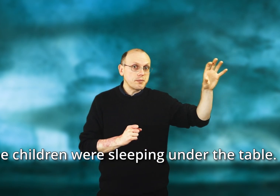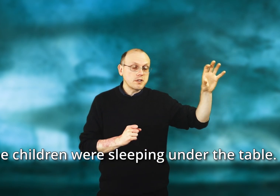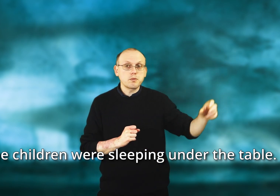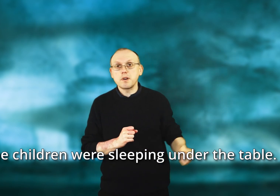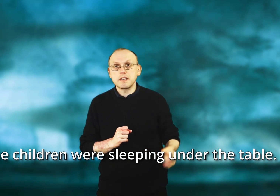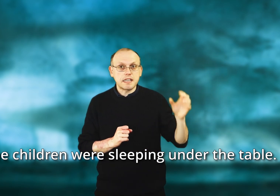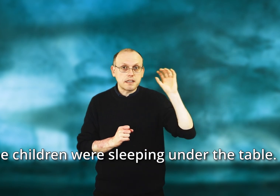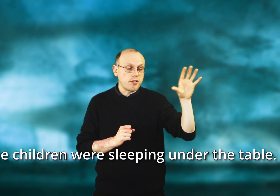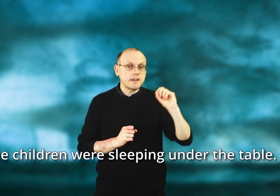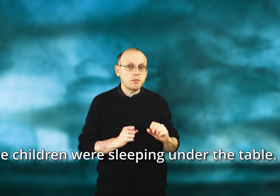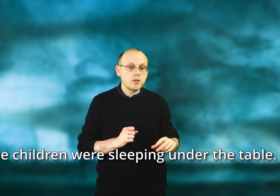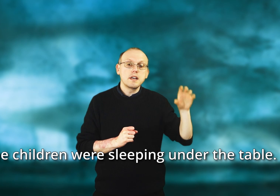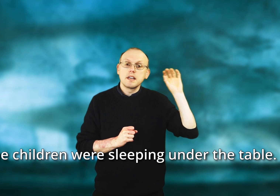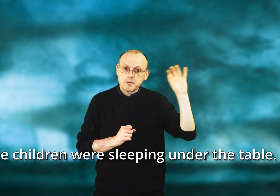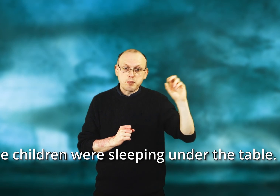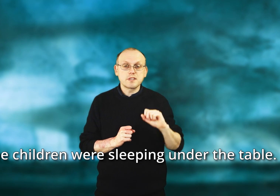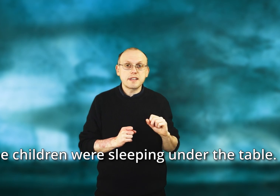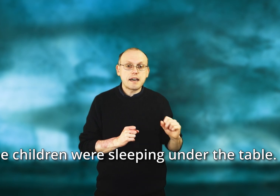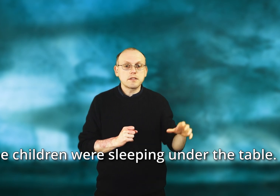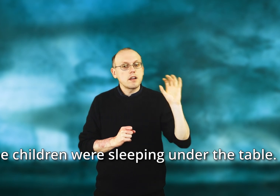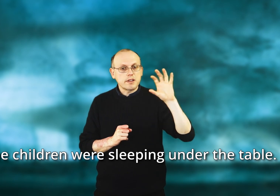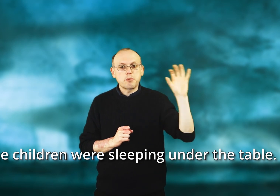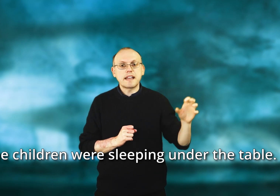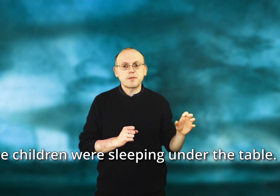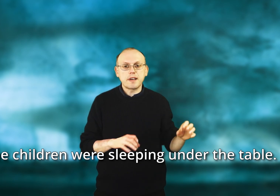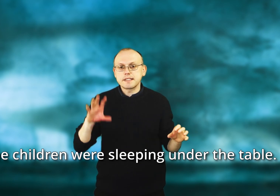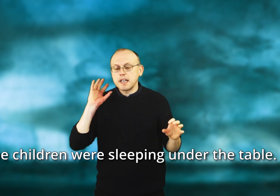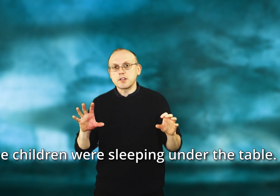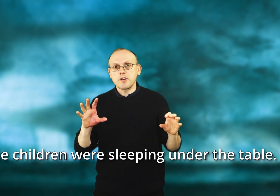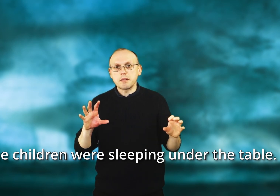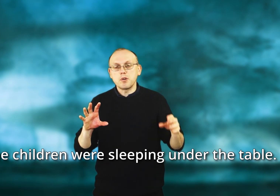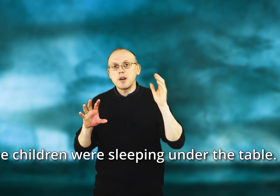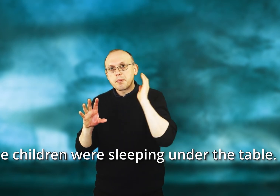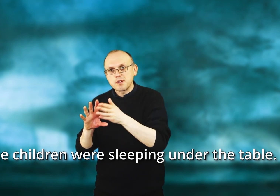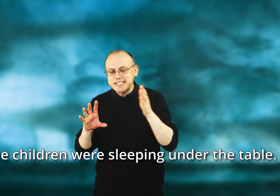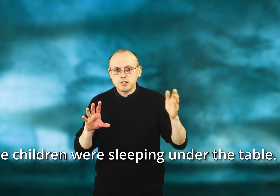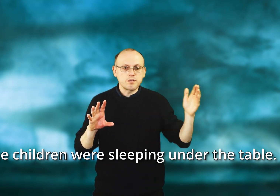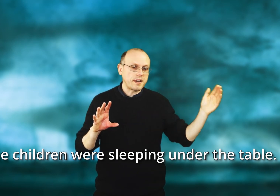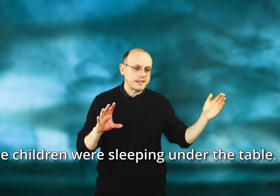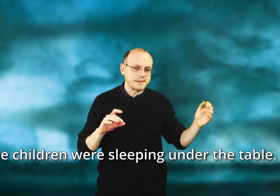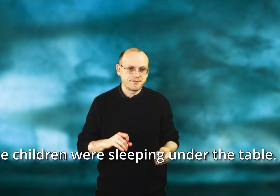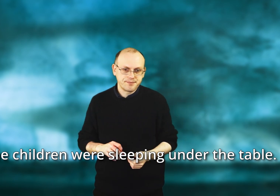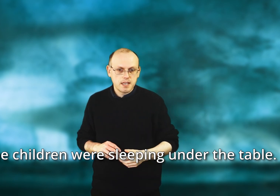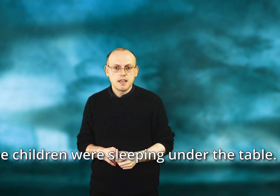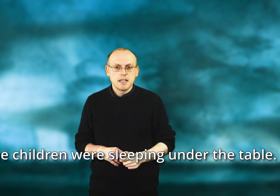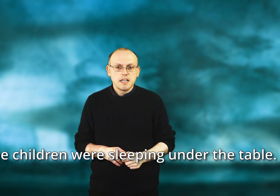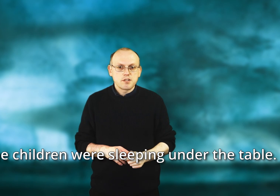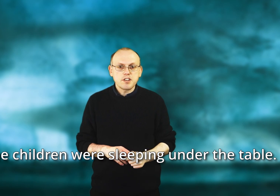important word in the table. Table is the noun. The table, noun phrase. Under the table, prepositional phrase. So the children